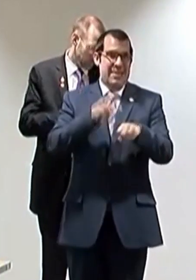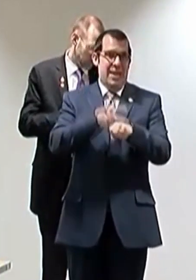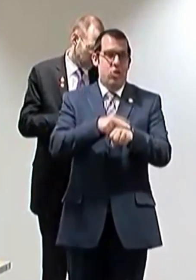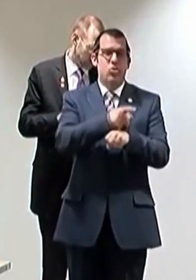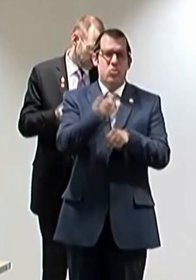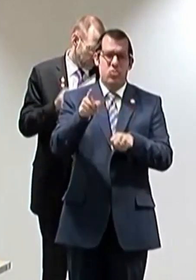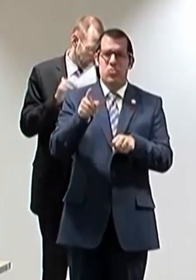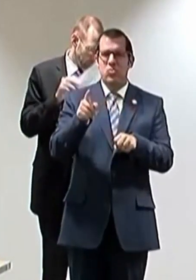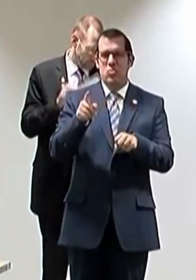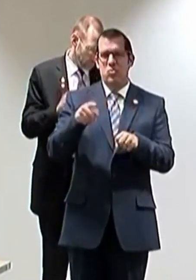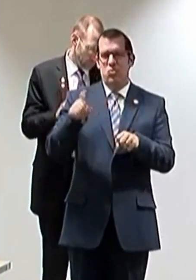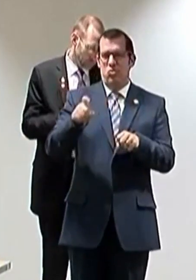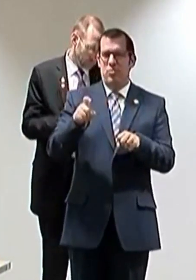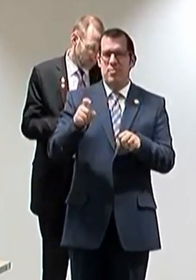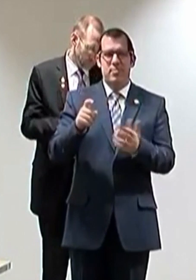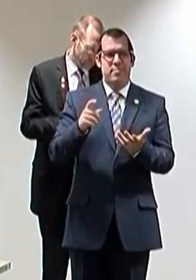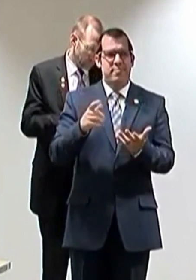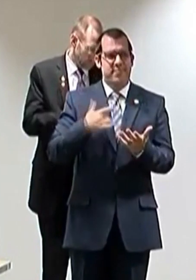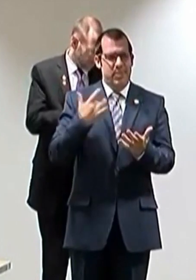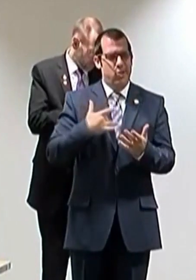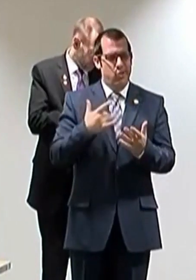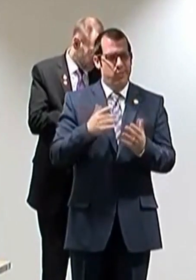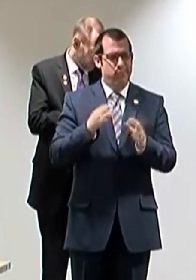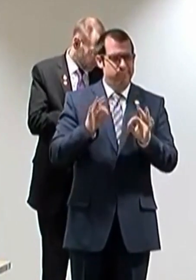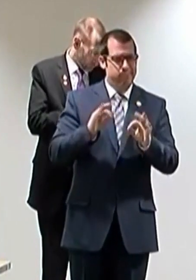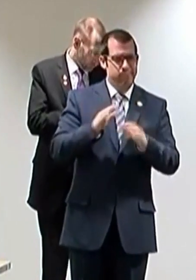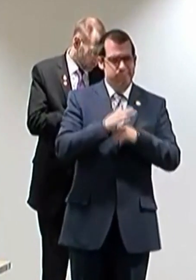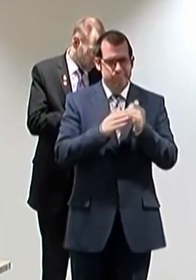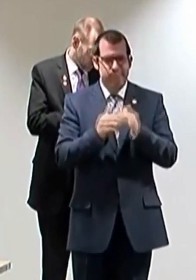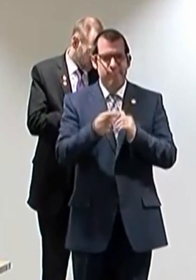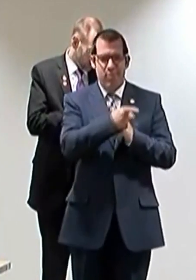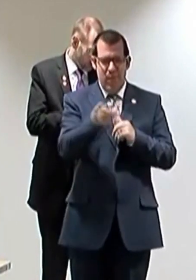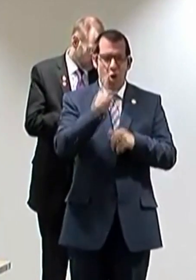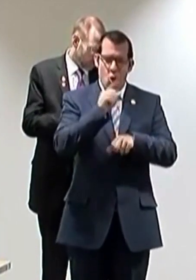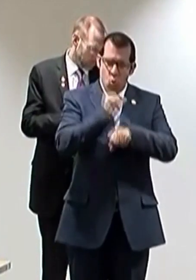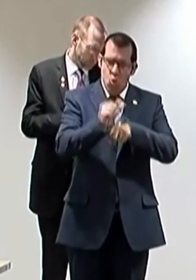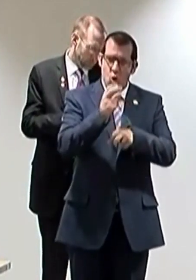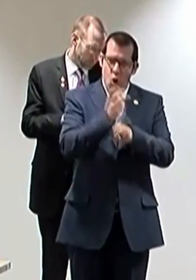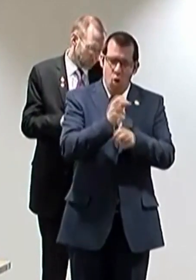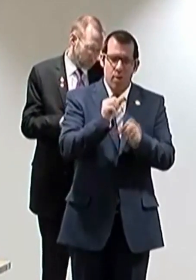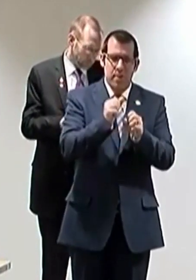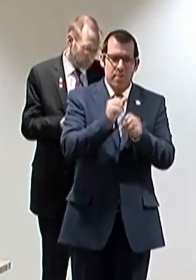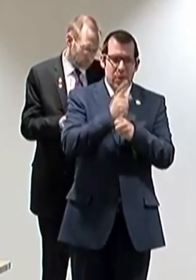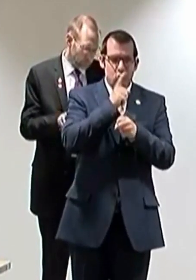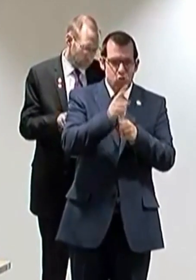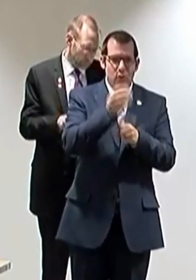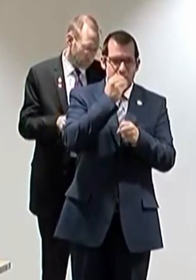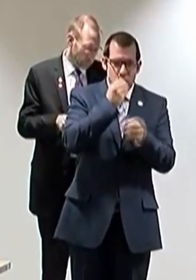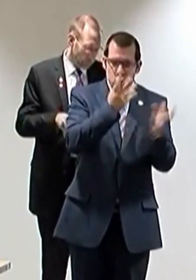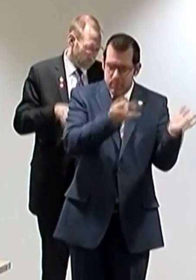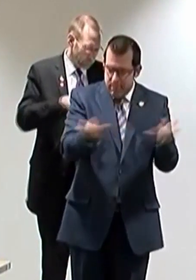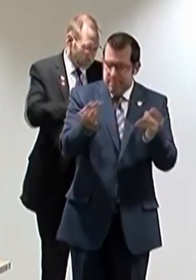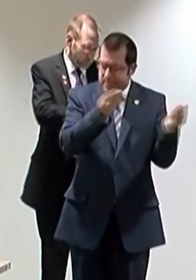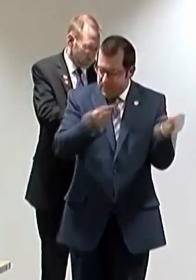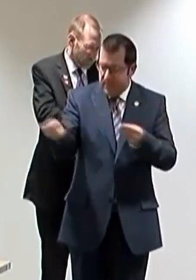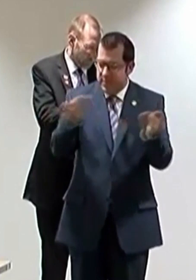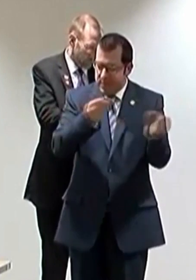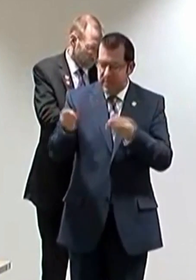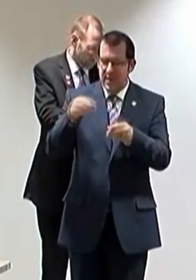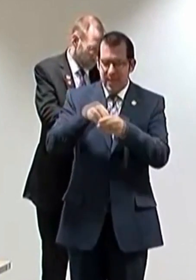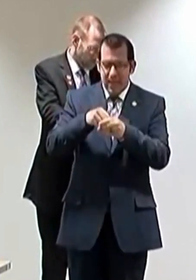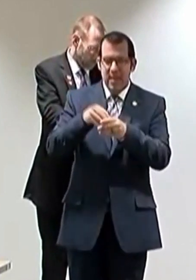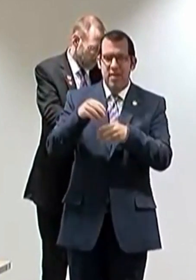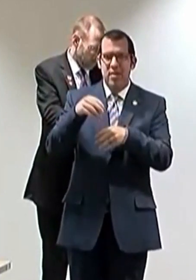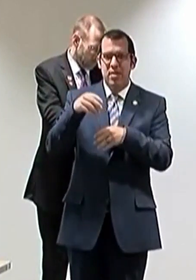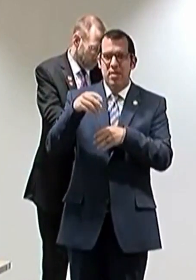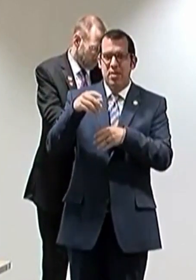comfortable that they're working hard to keep the supply chain moving, to make sure that we have food in our grocery store, that we have protein,